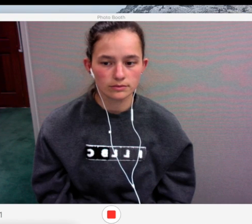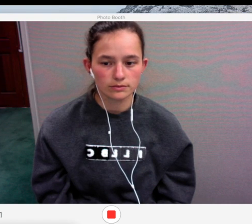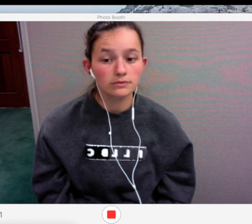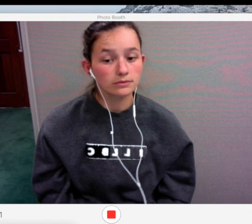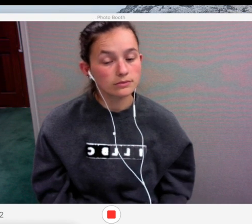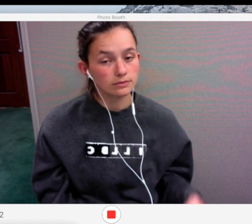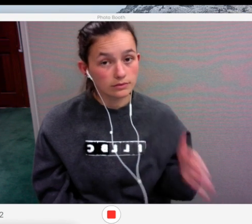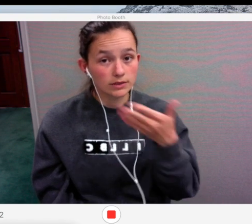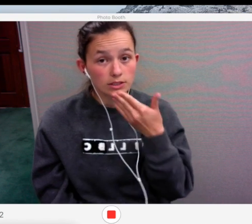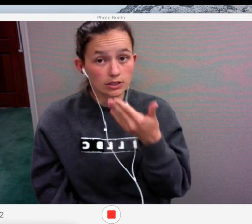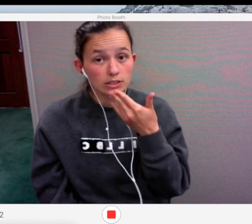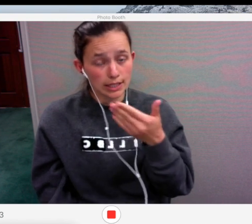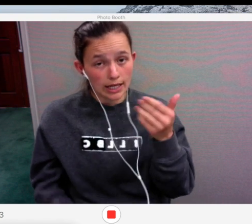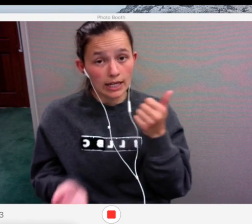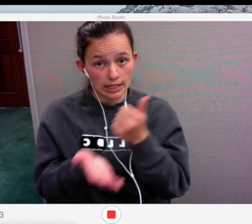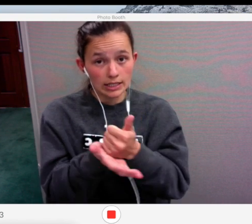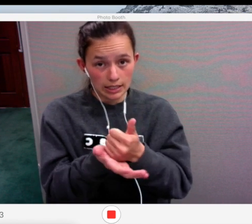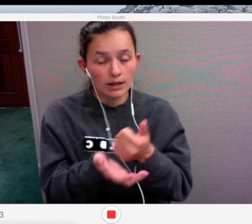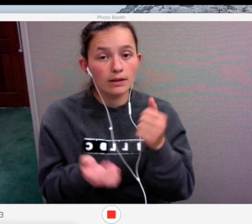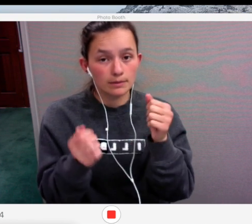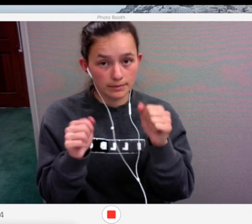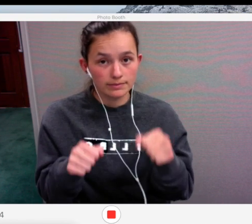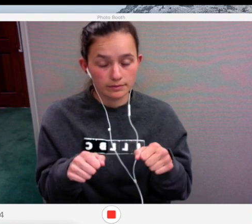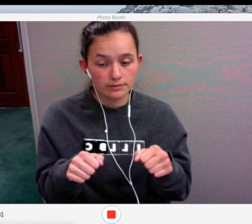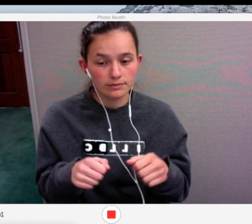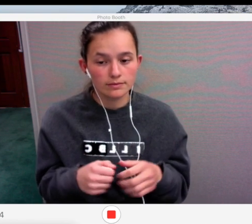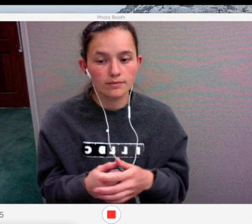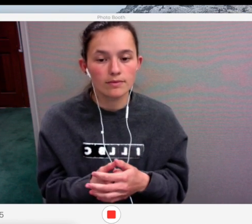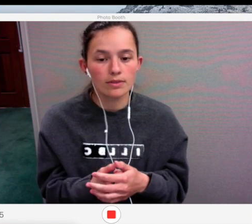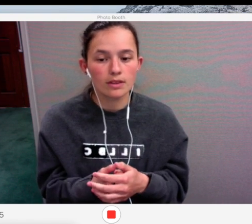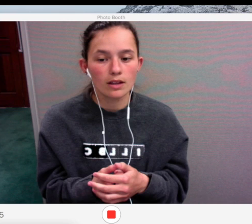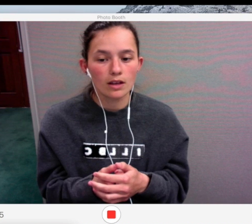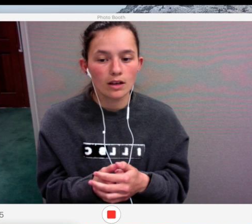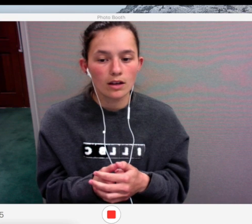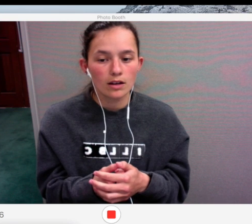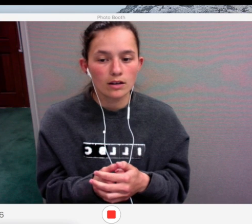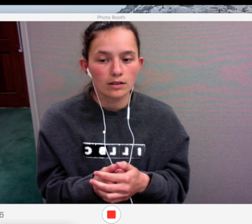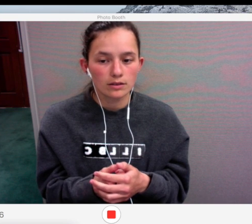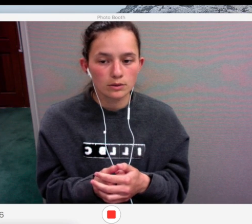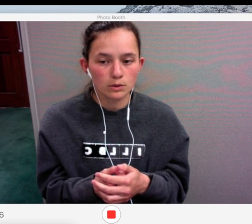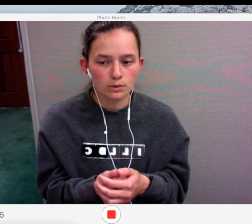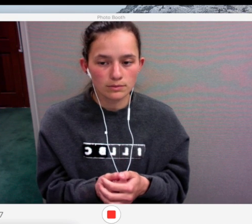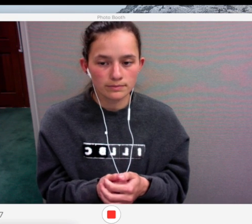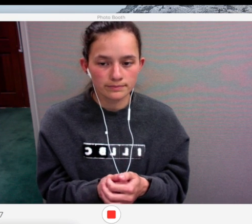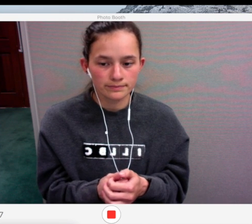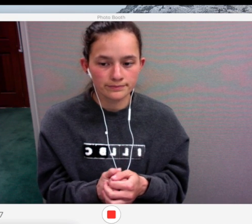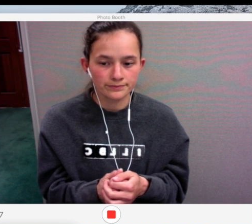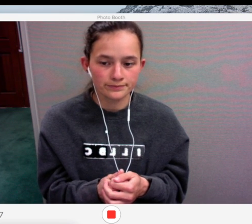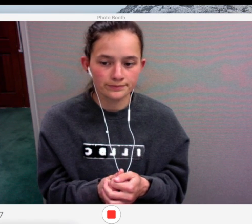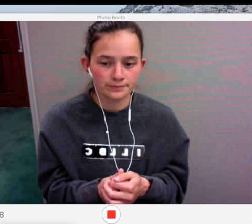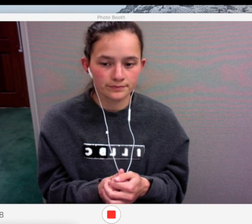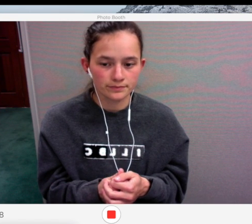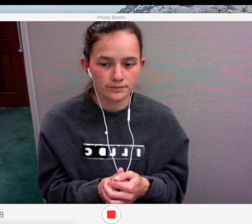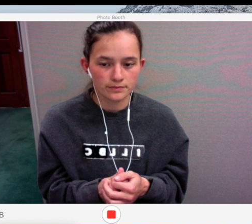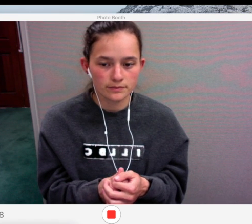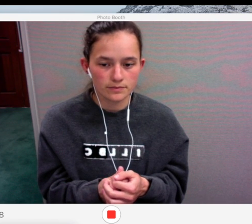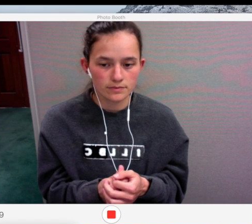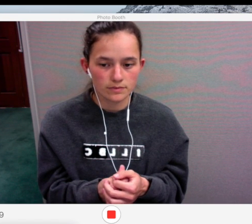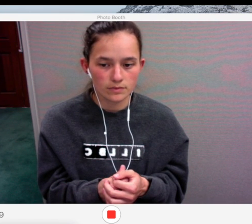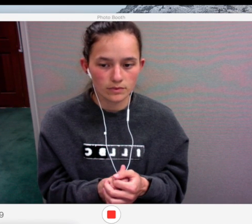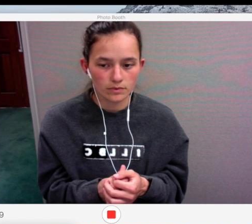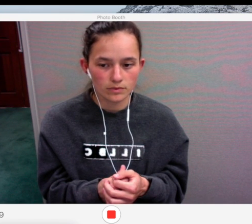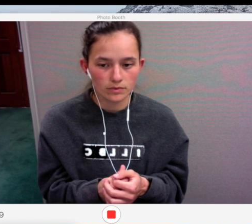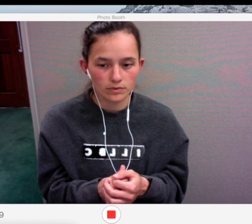That's good. That would be really nice. So once you are Cool. Once